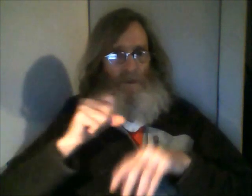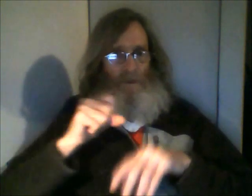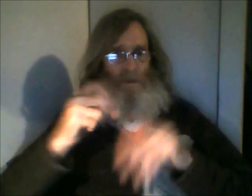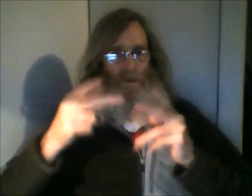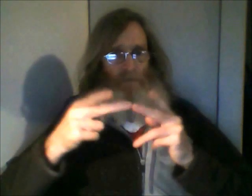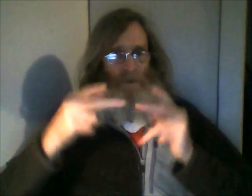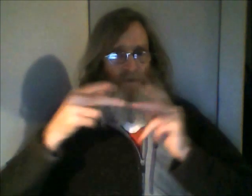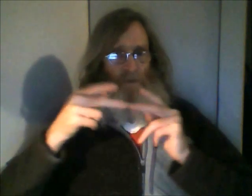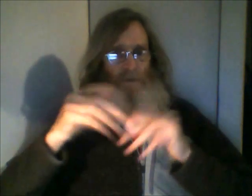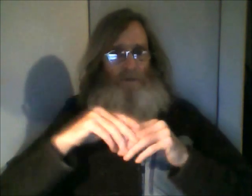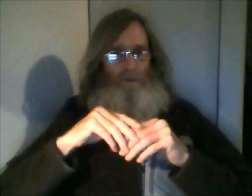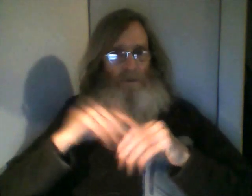platelets in the original container.